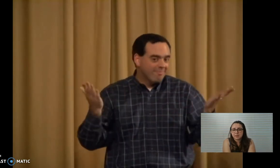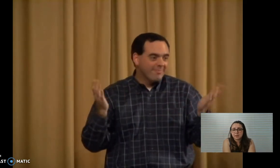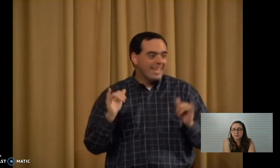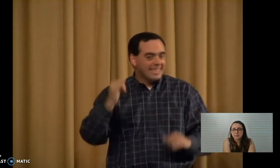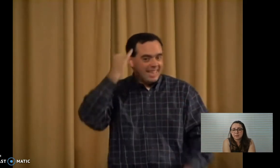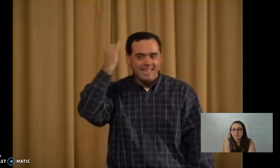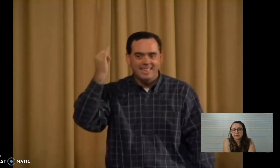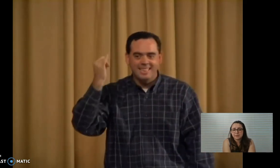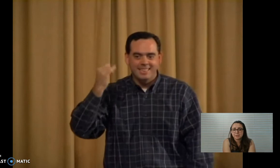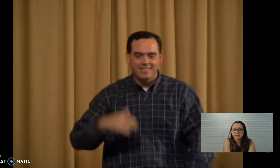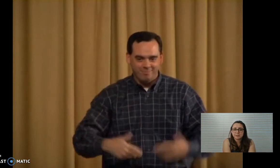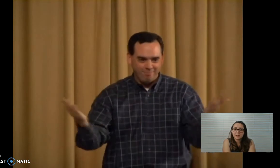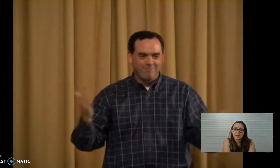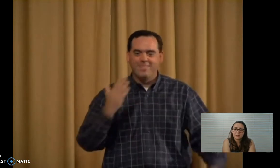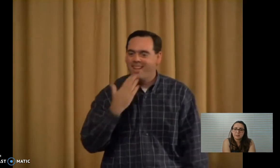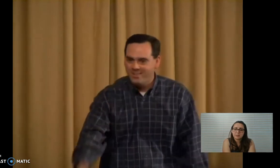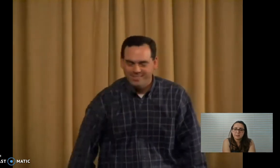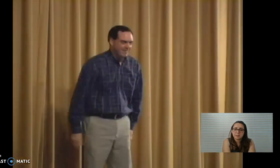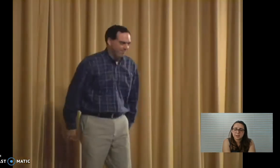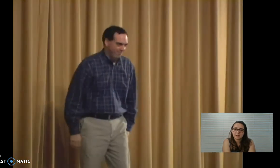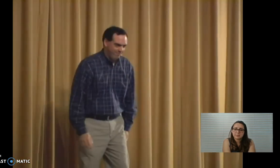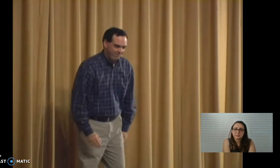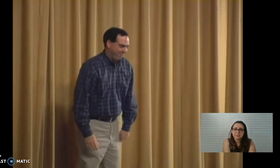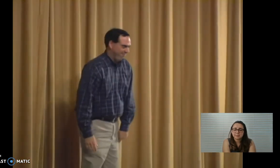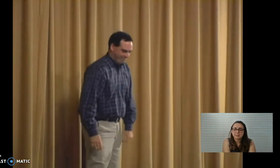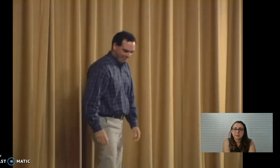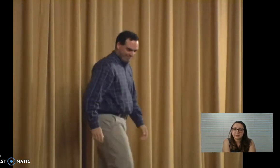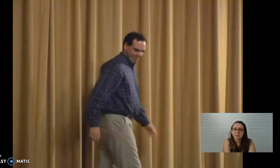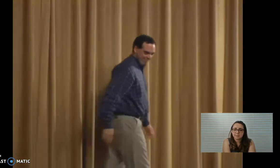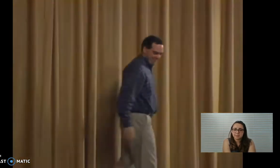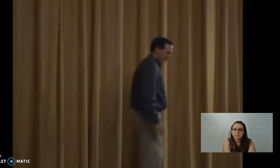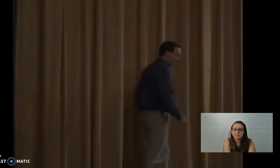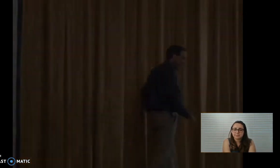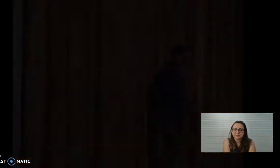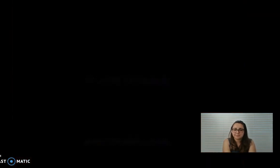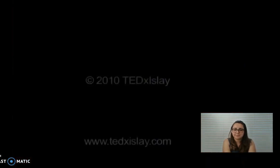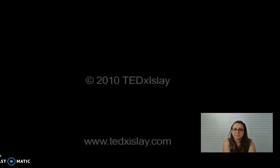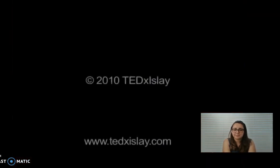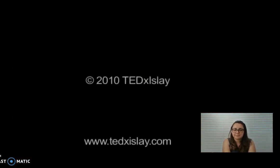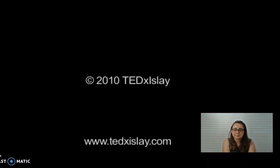because you can get all this critical information, now these ideas to share. So thank you very much.